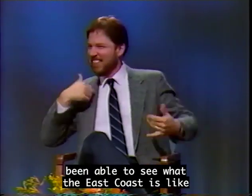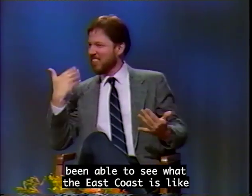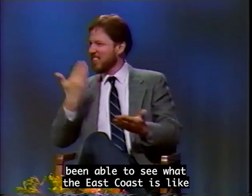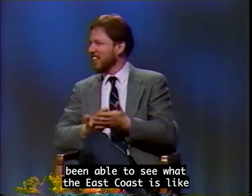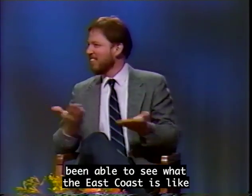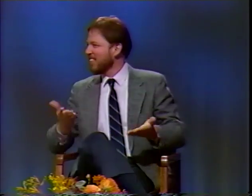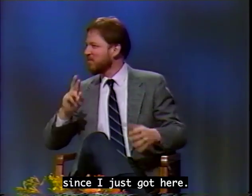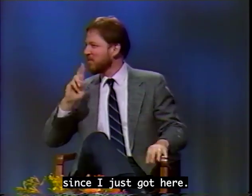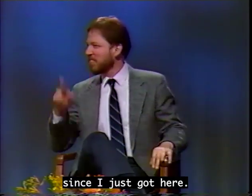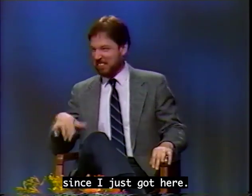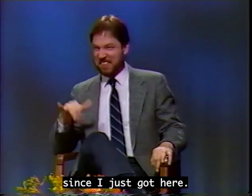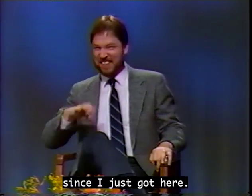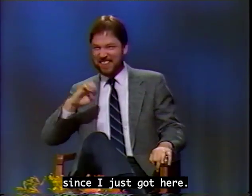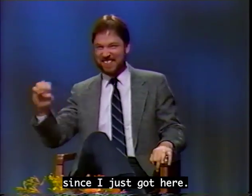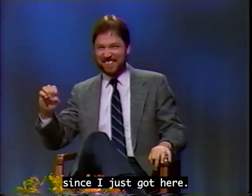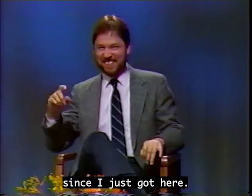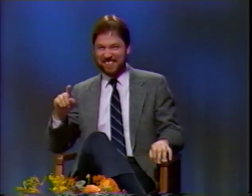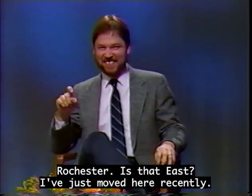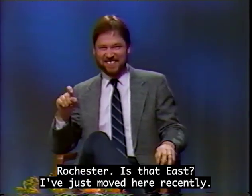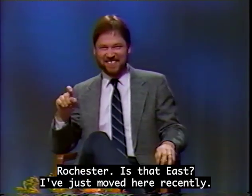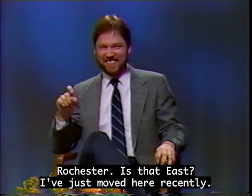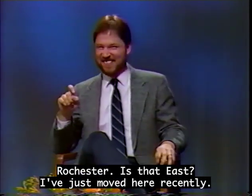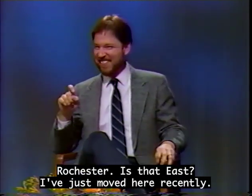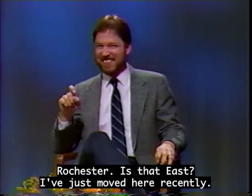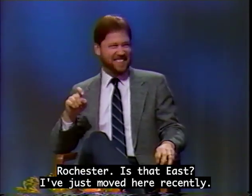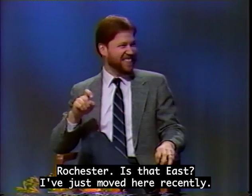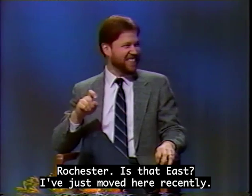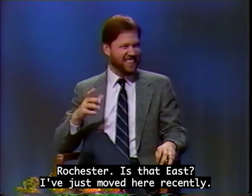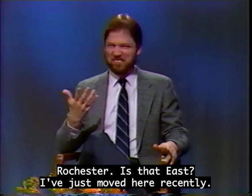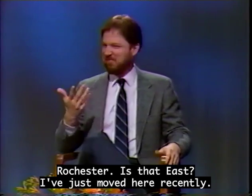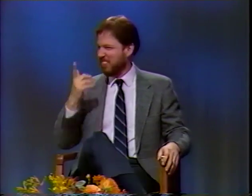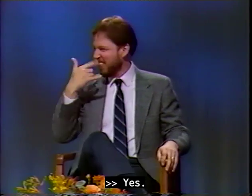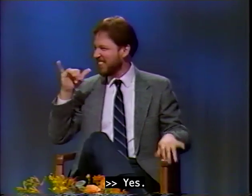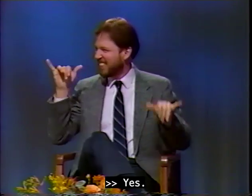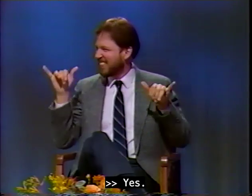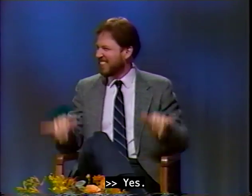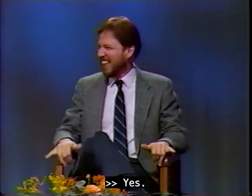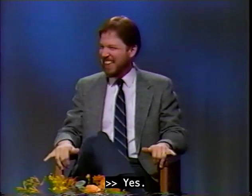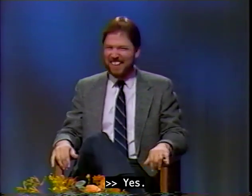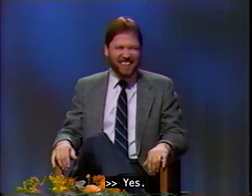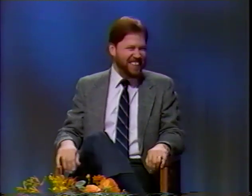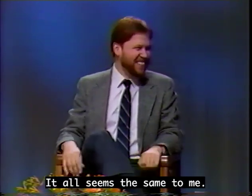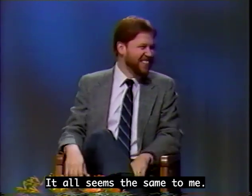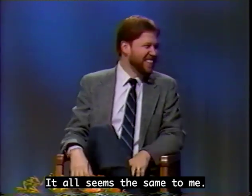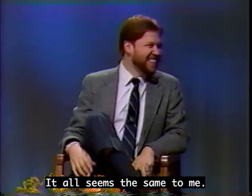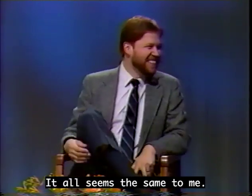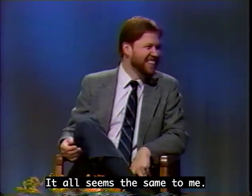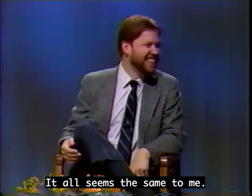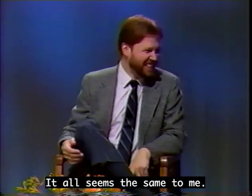Coast is like since I just got here. Rochester, is that East? I've just moved here recently. It all seems the same to me.